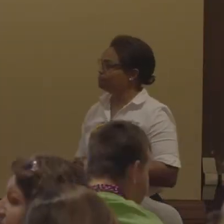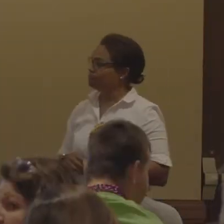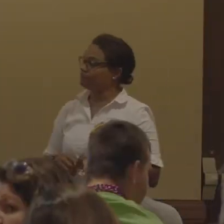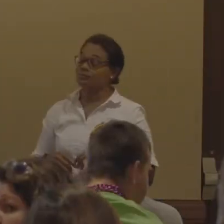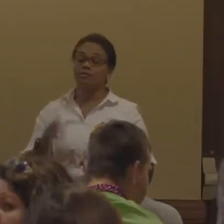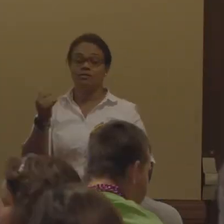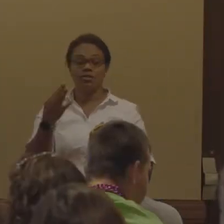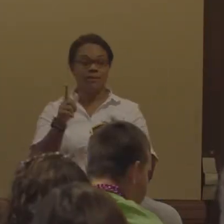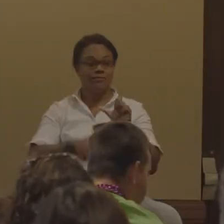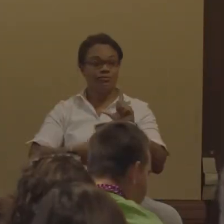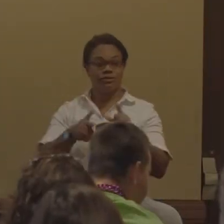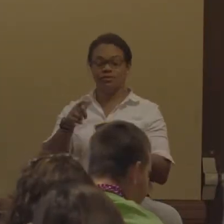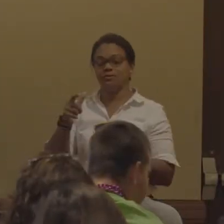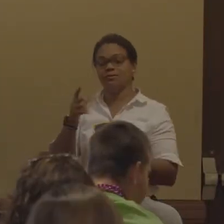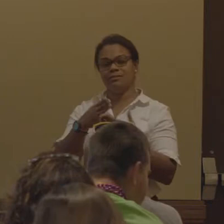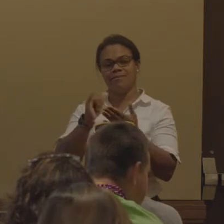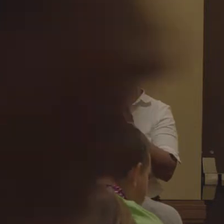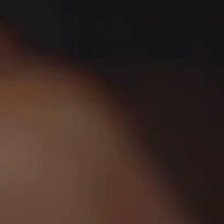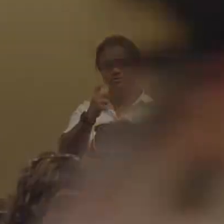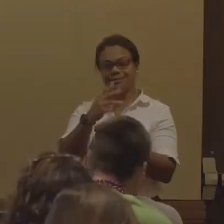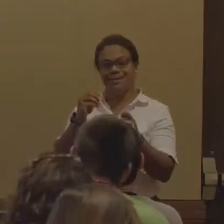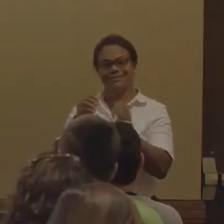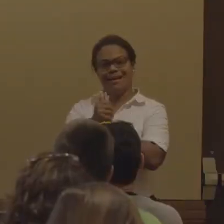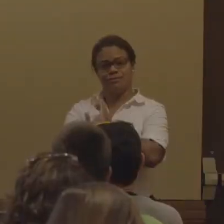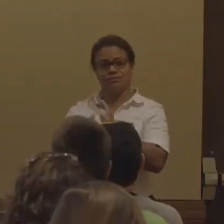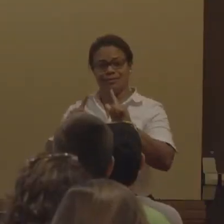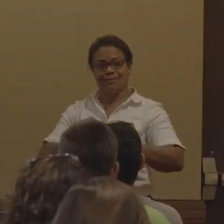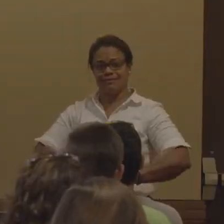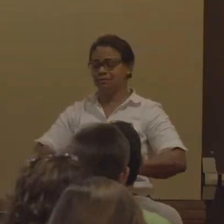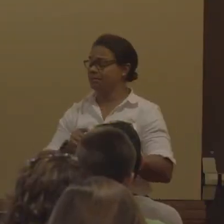So the job exploration, some of those interest and aptitudes assessments,